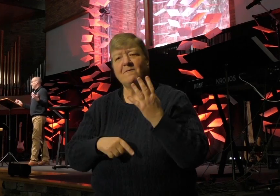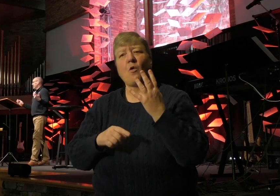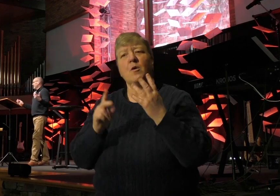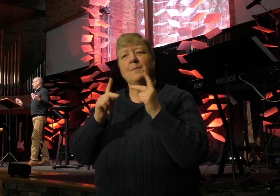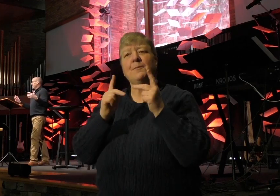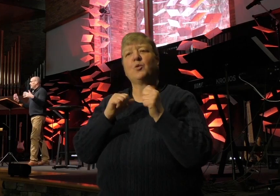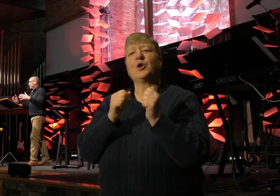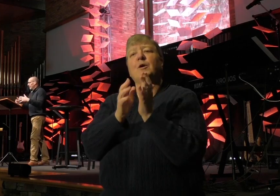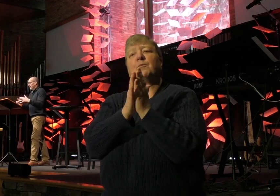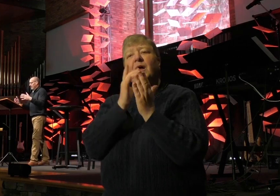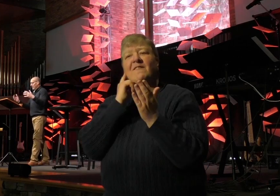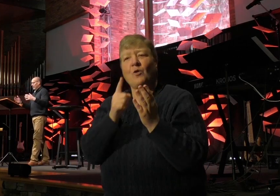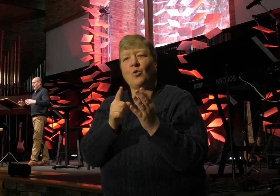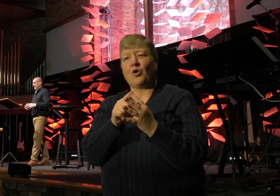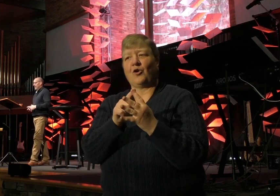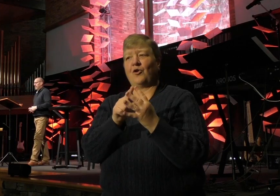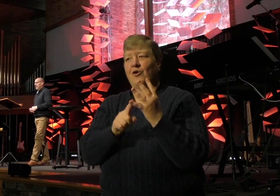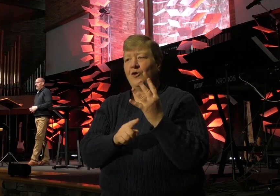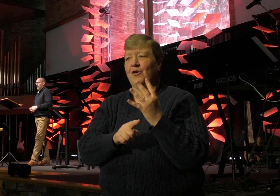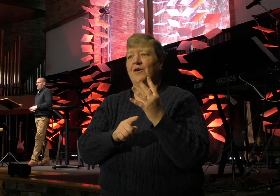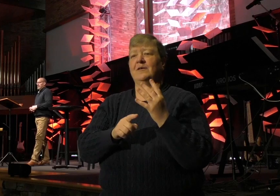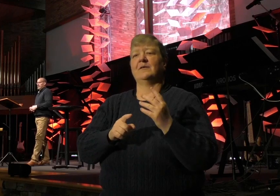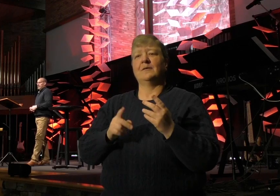for and to pray for.